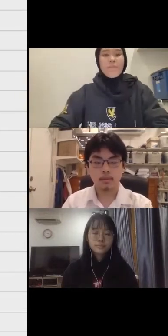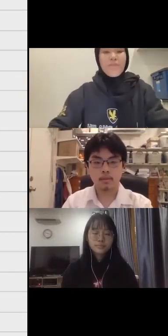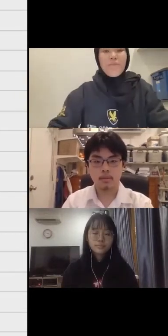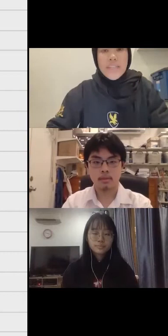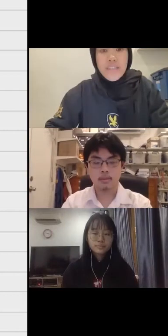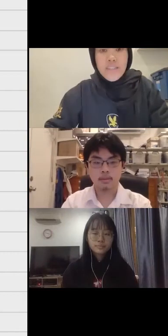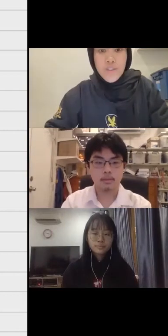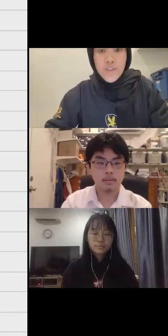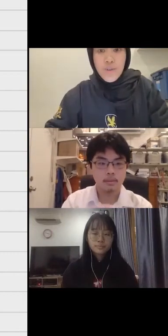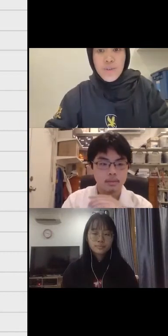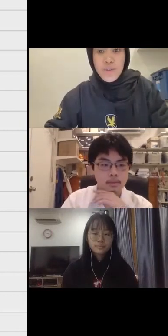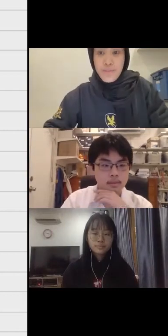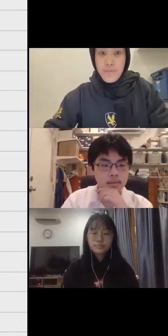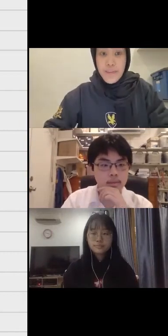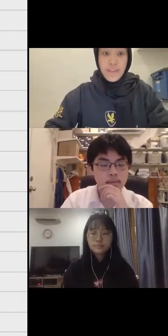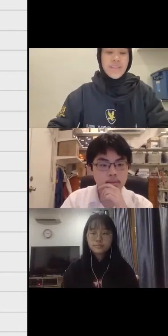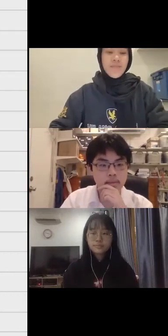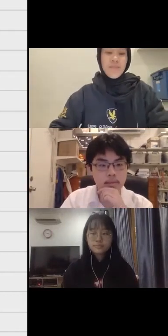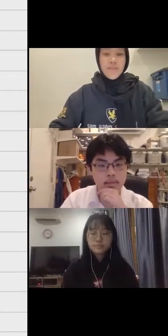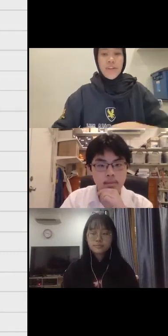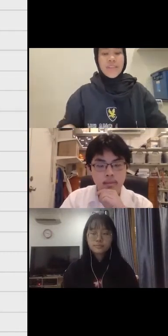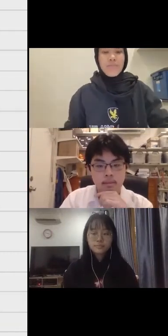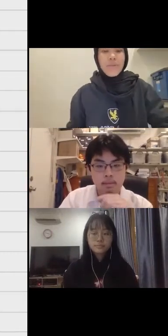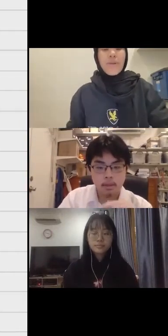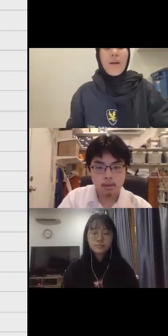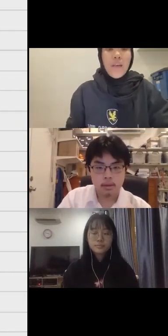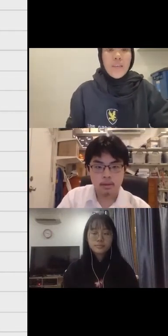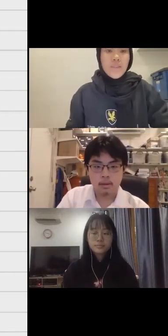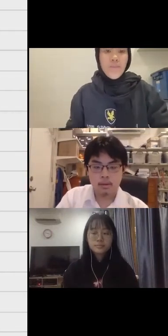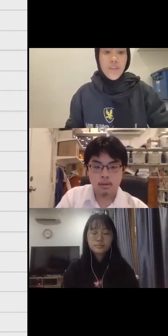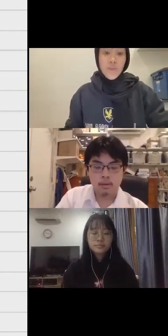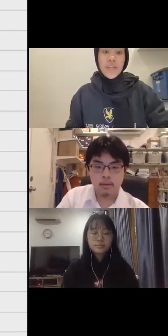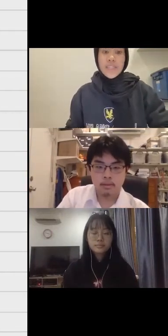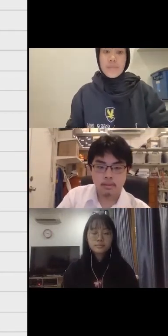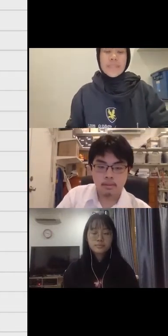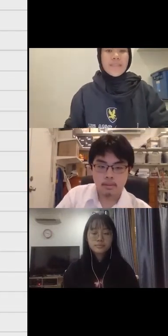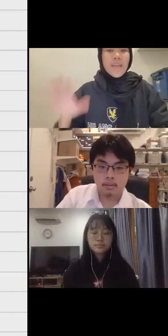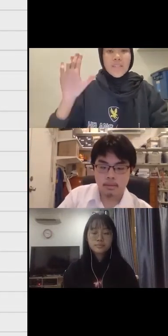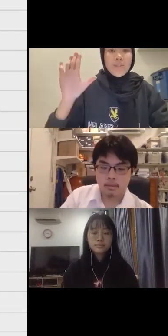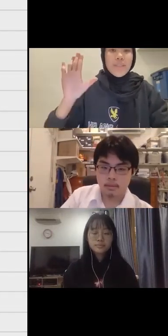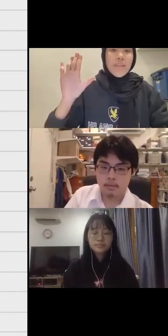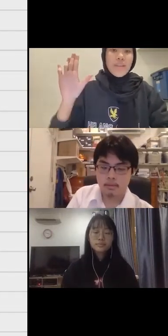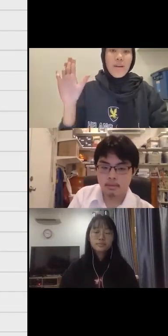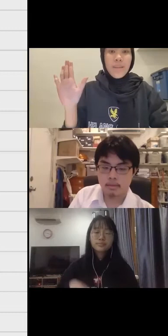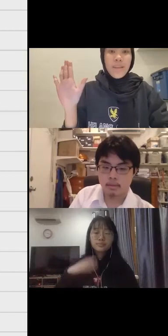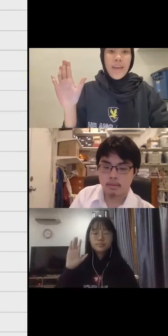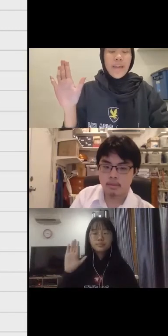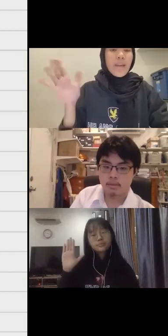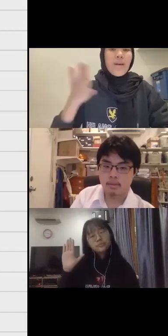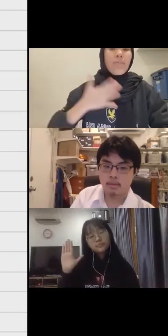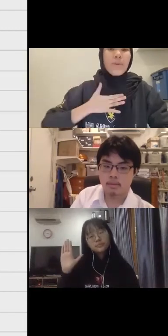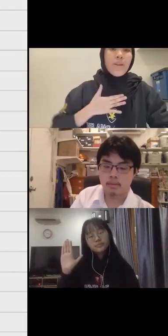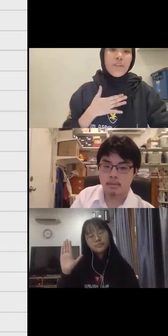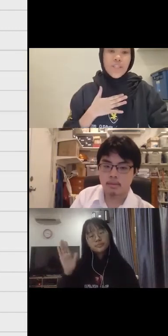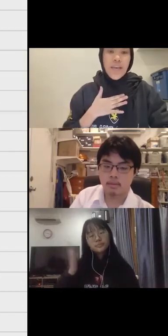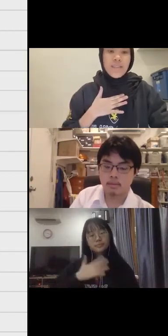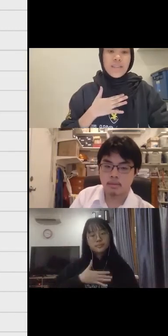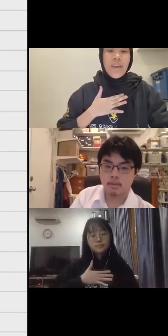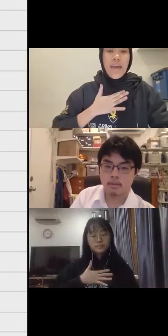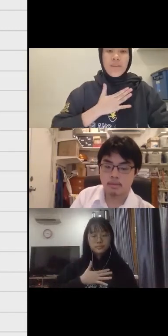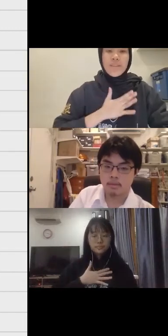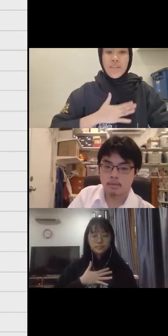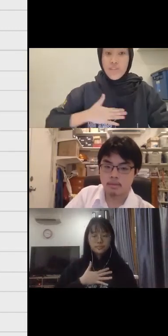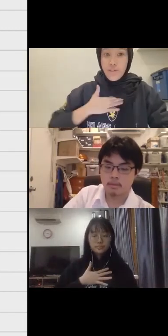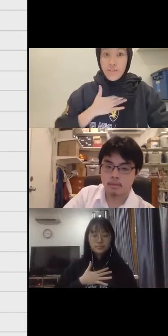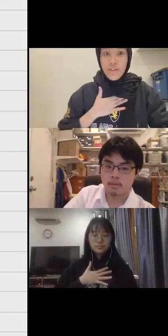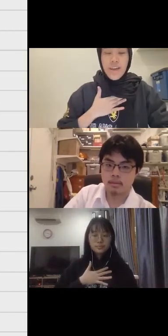So some phrases to show good manners is very simple. So the first one is please. So you take your dominant hand, put it on your chest, and you turn